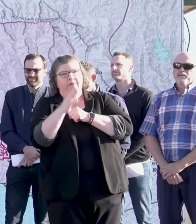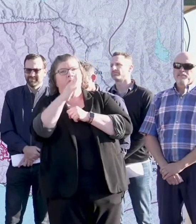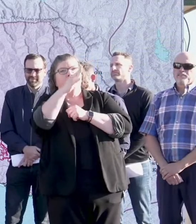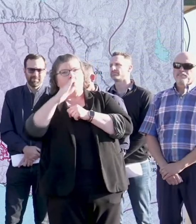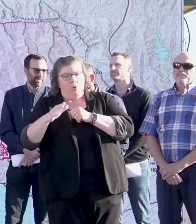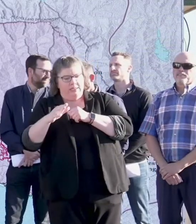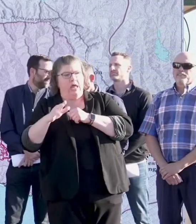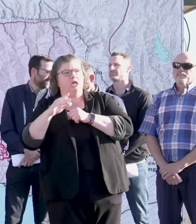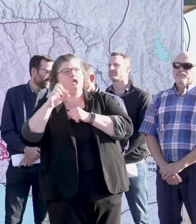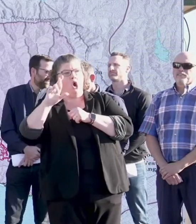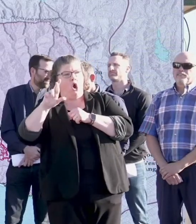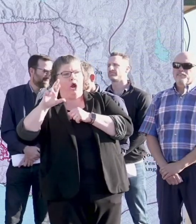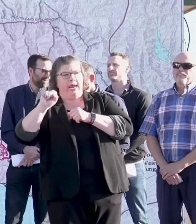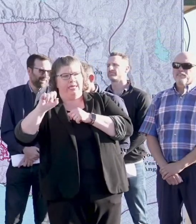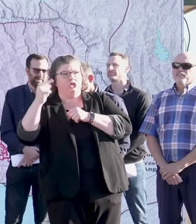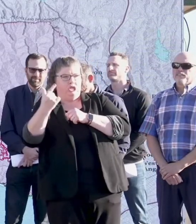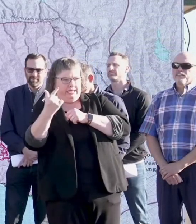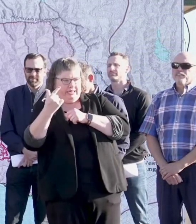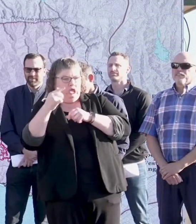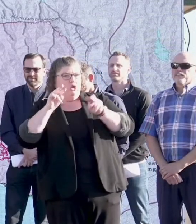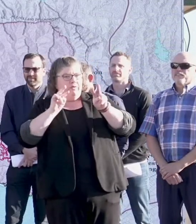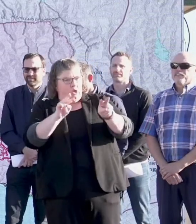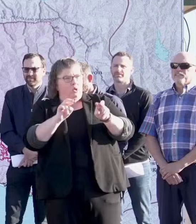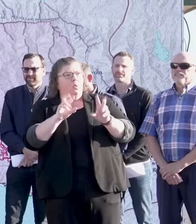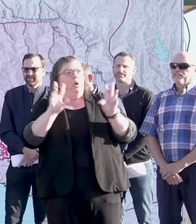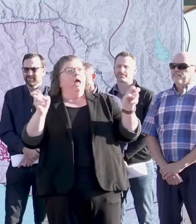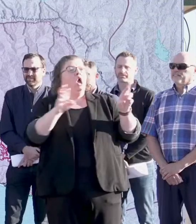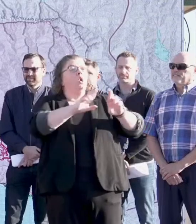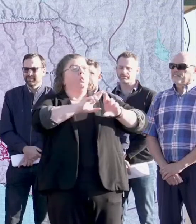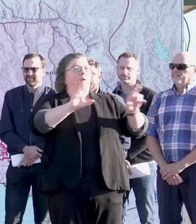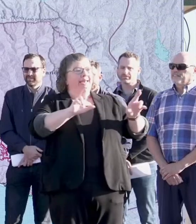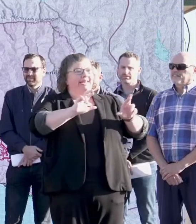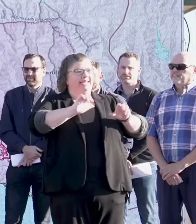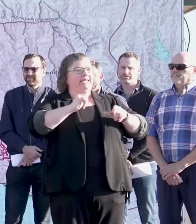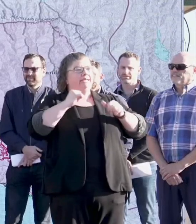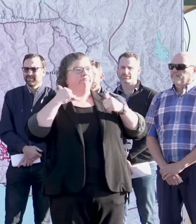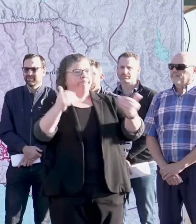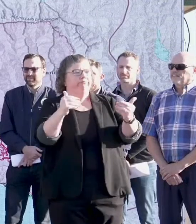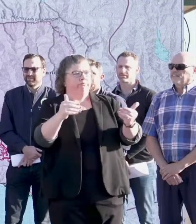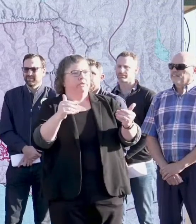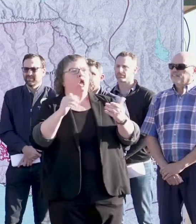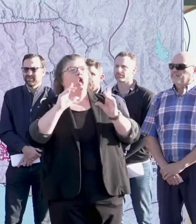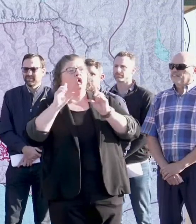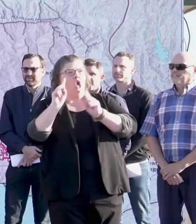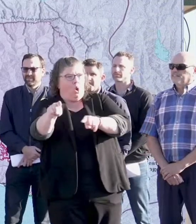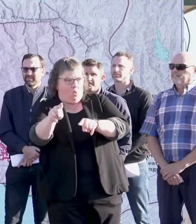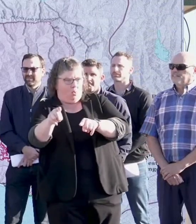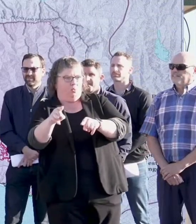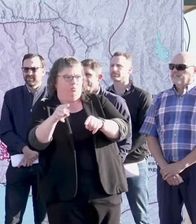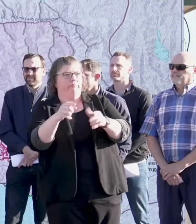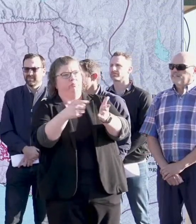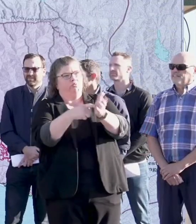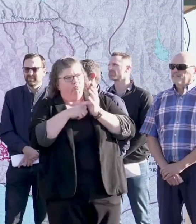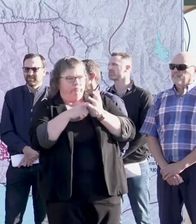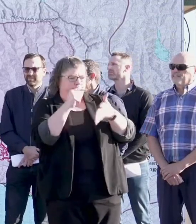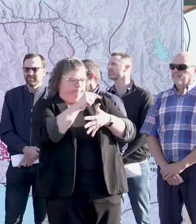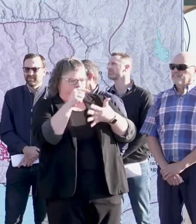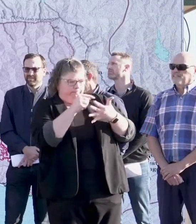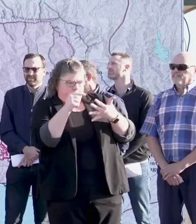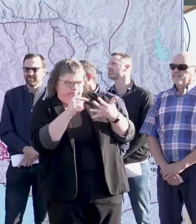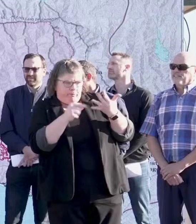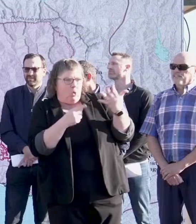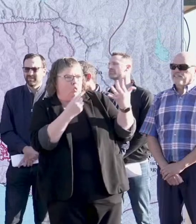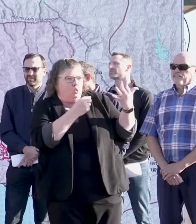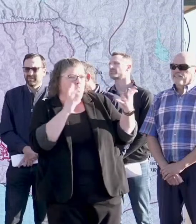fire.lacounty.gov/RSG to view our Ready, Set, Go protocols. This will guide you in the methods and everything that you can do